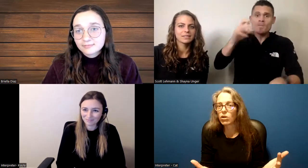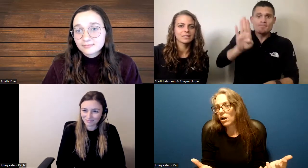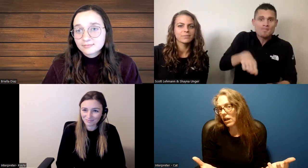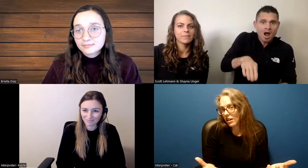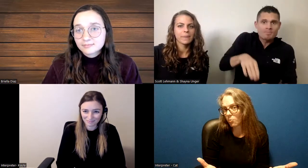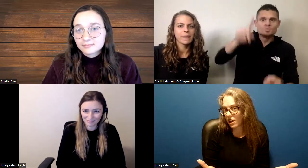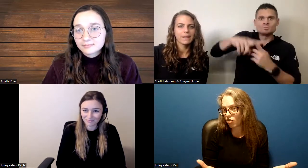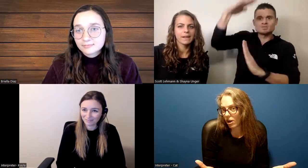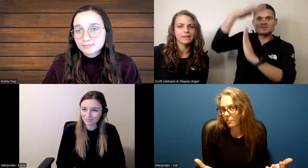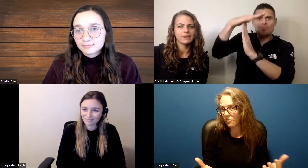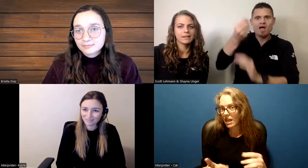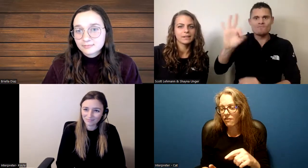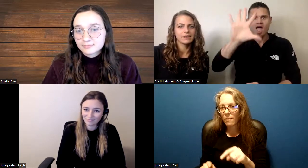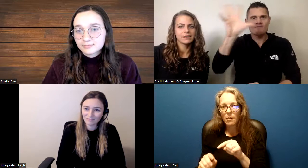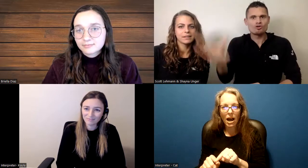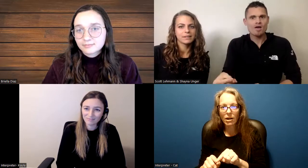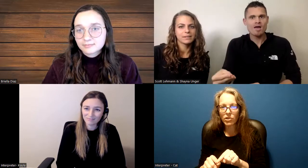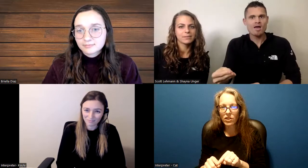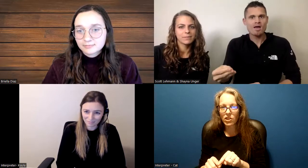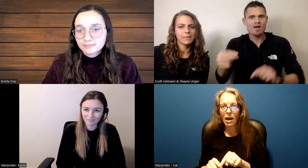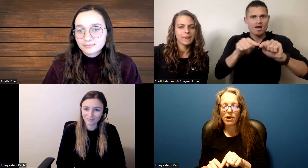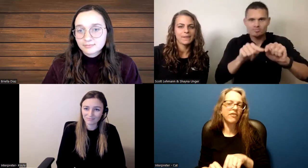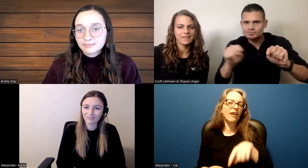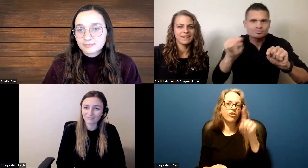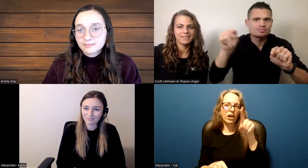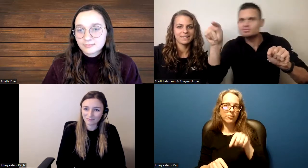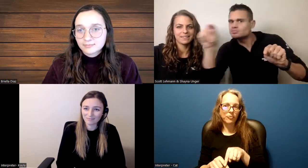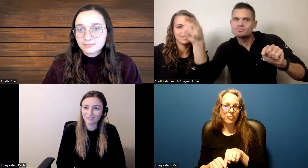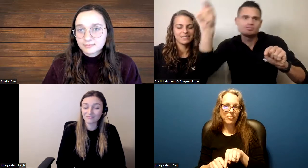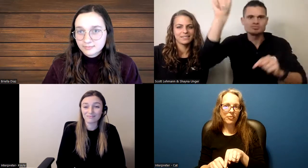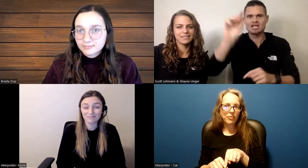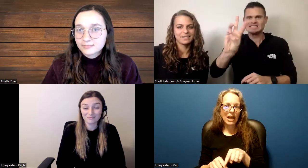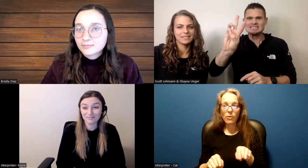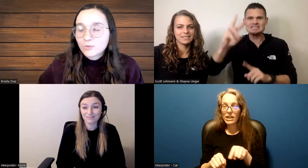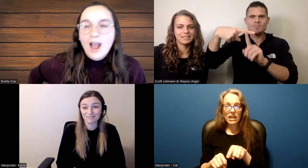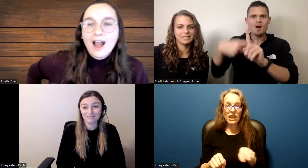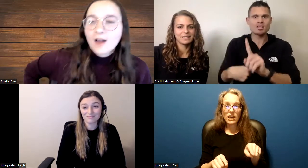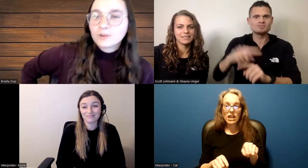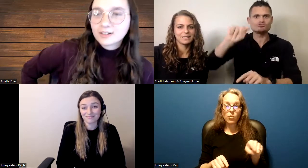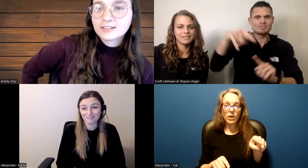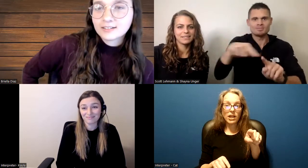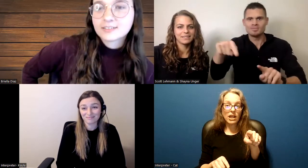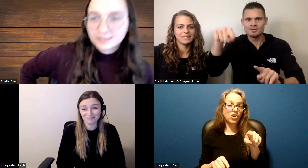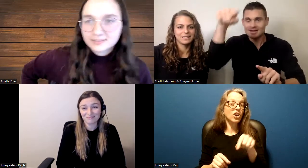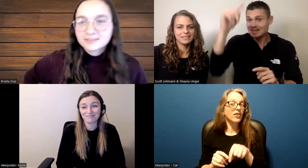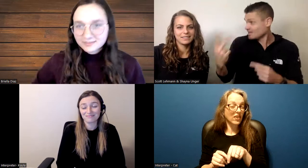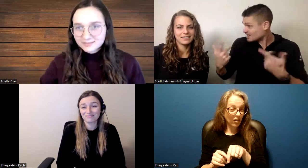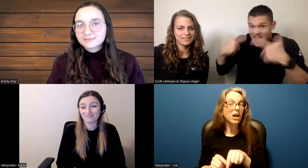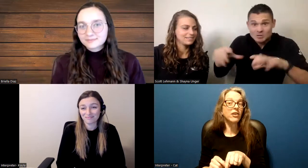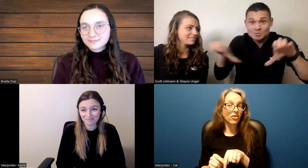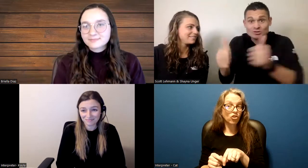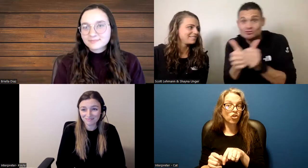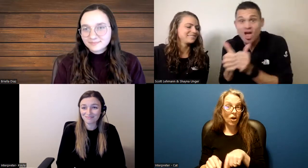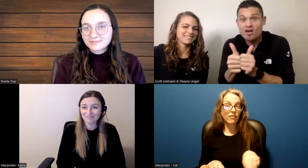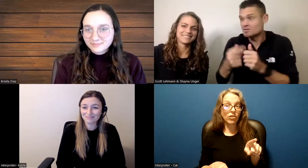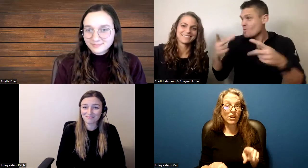and we're like, okay, let's plan a trip from the bottom to the top of Africa. And we did. It took us